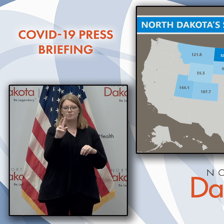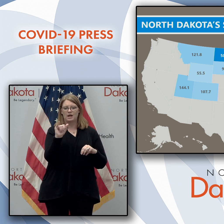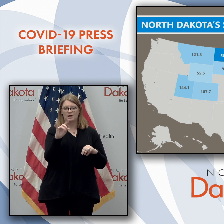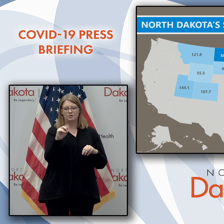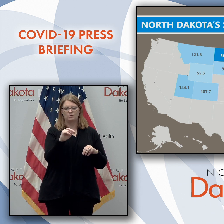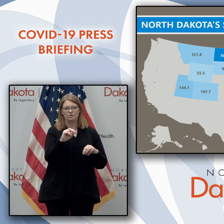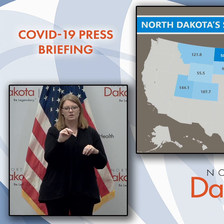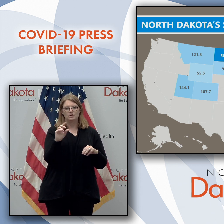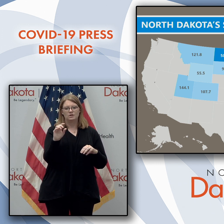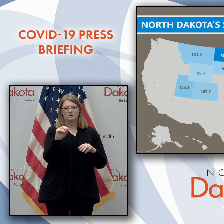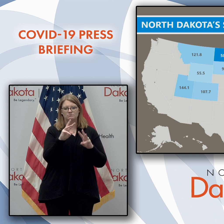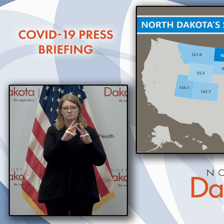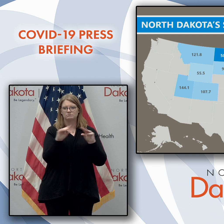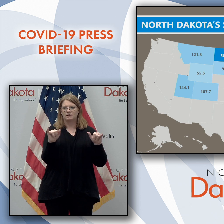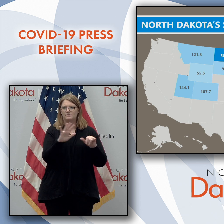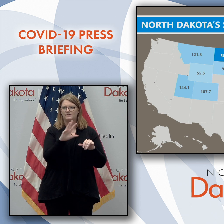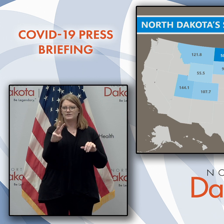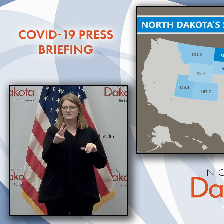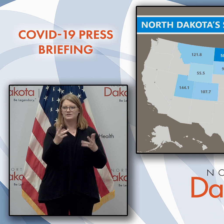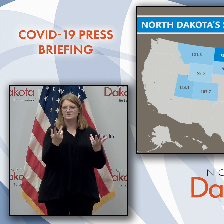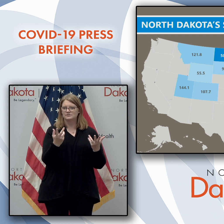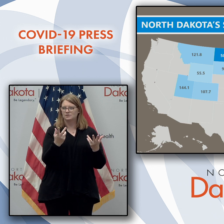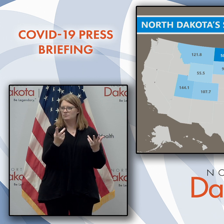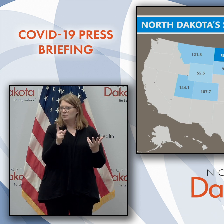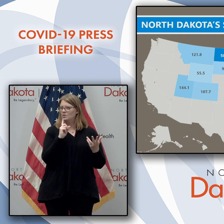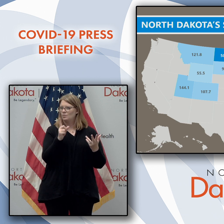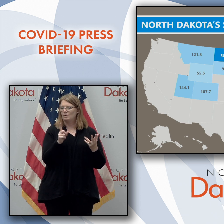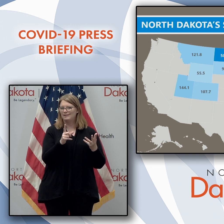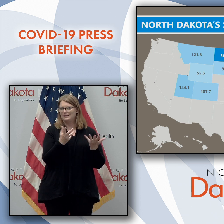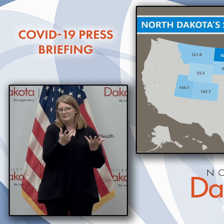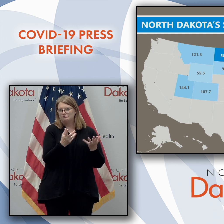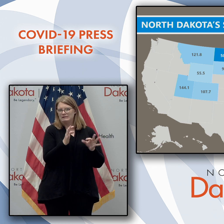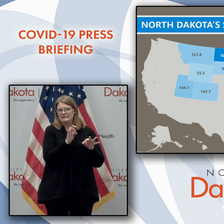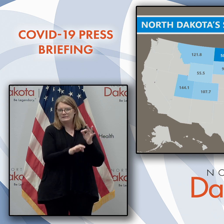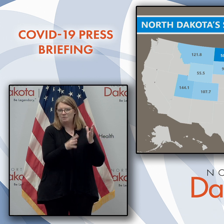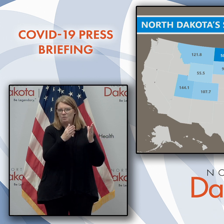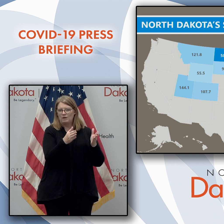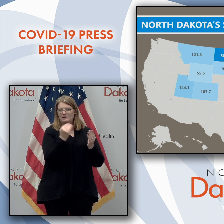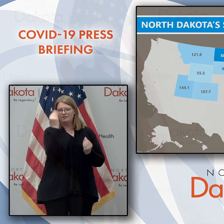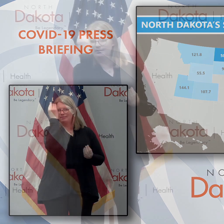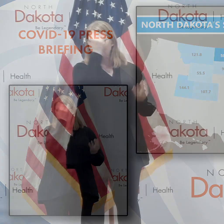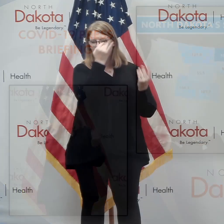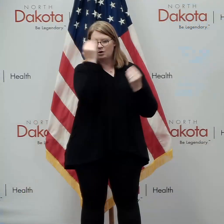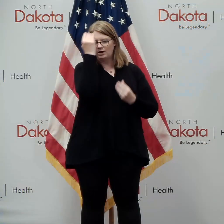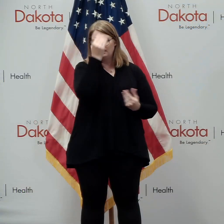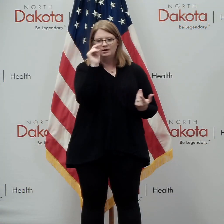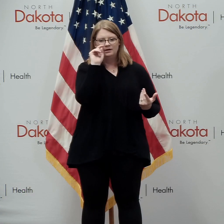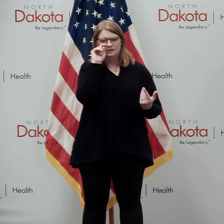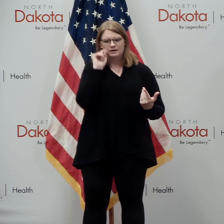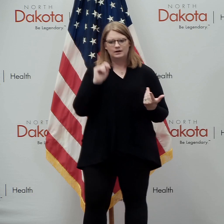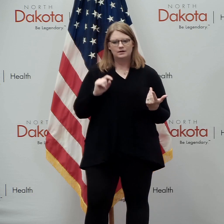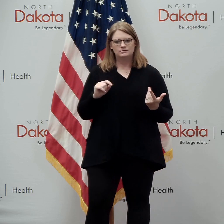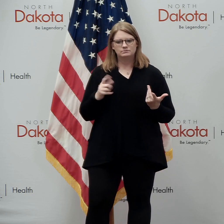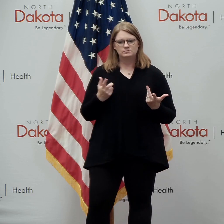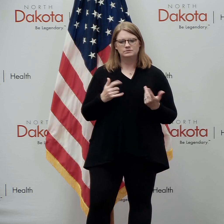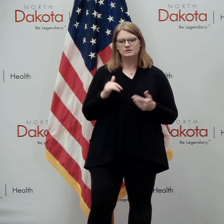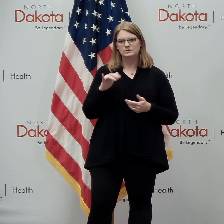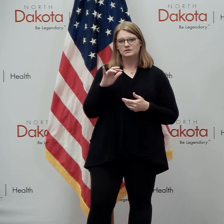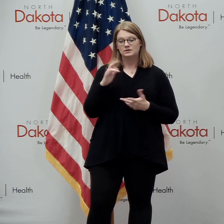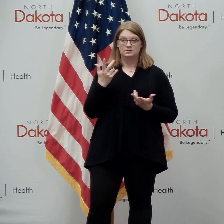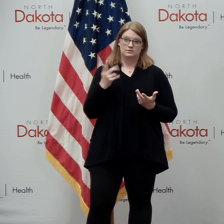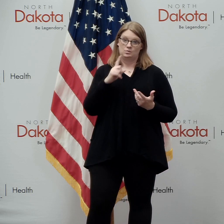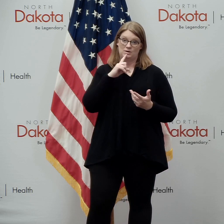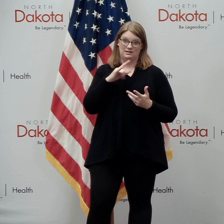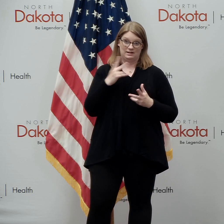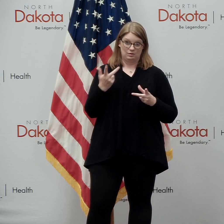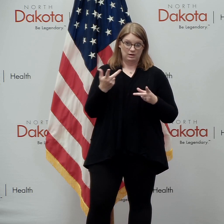Dakota at 92, Wyoming at 56. So a simple way to think about that is that we're doing anywhere from 3 times